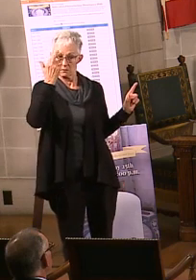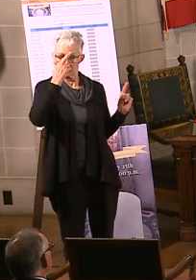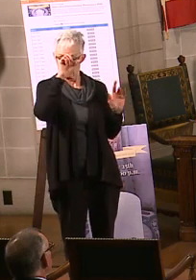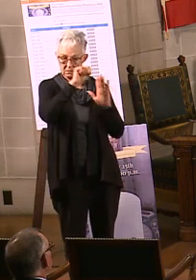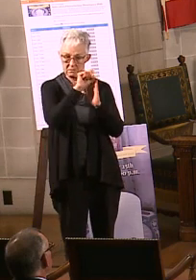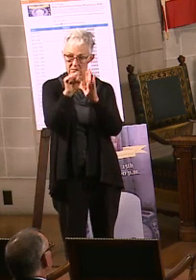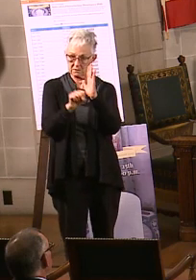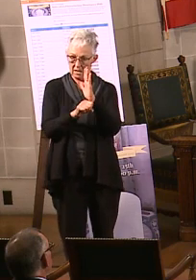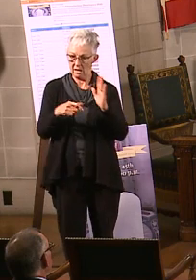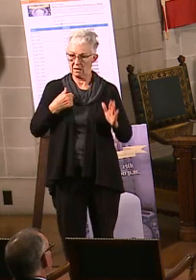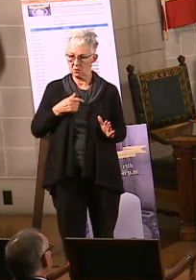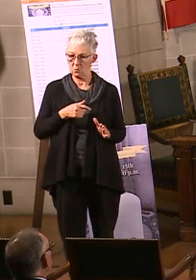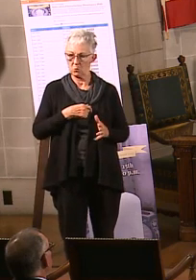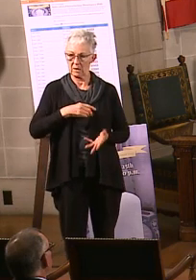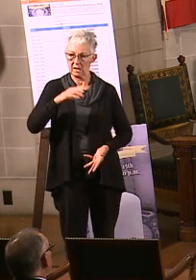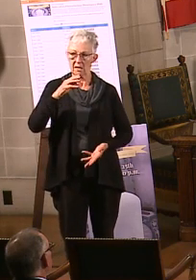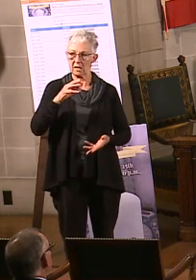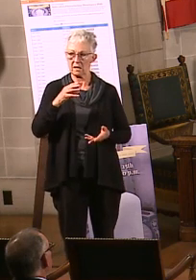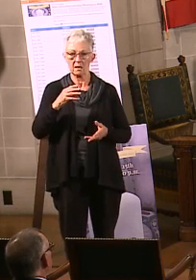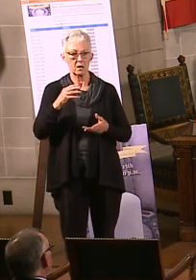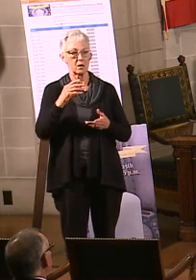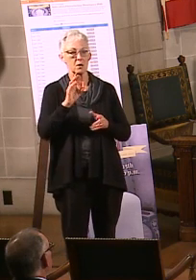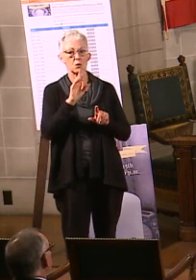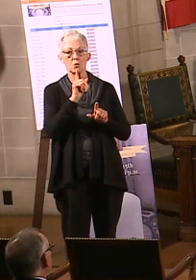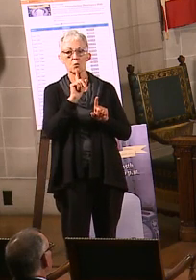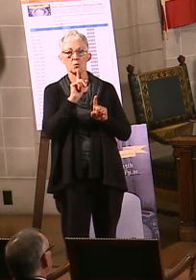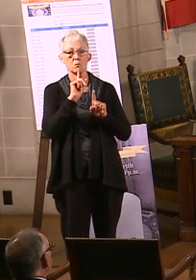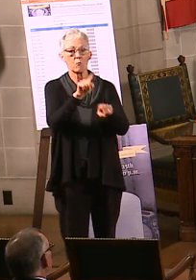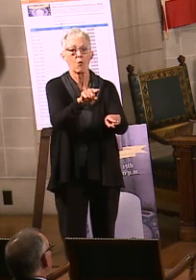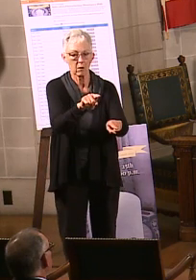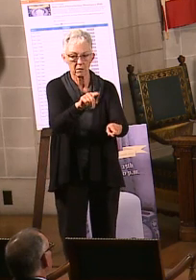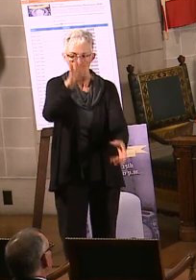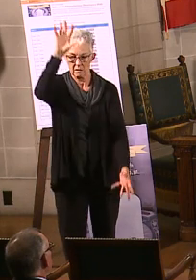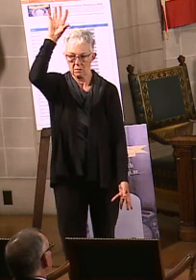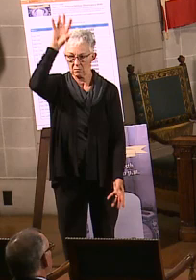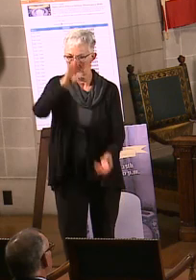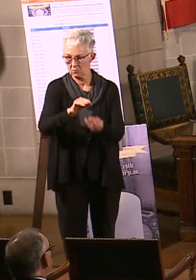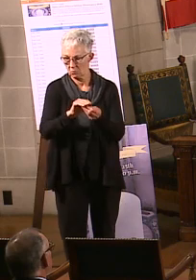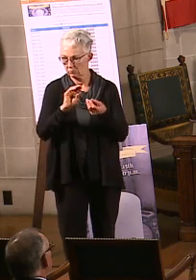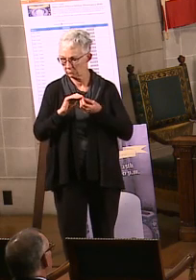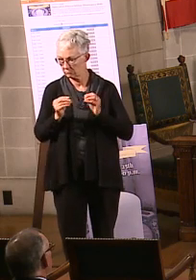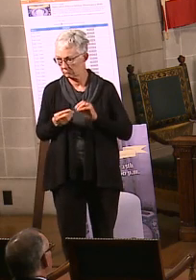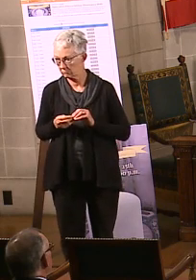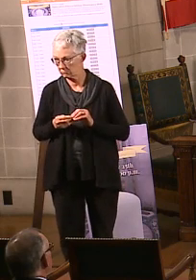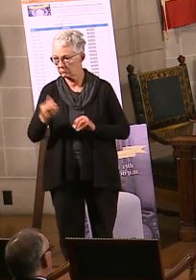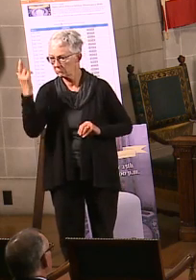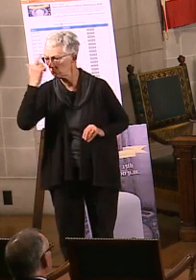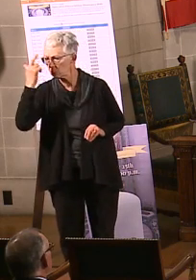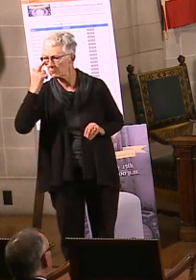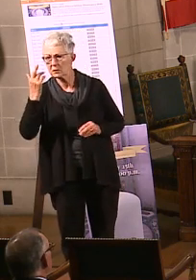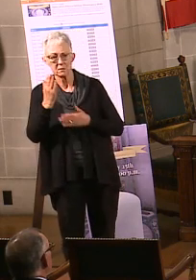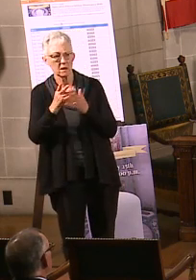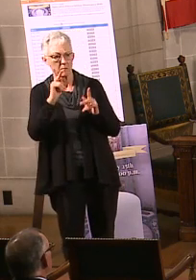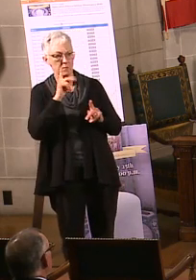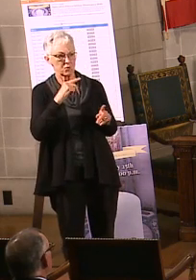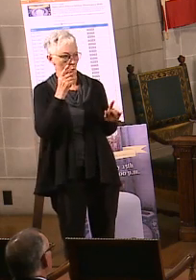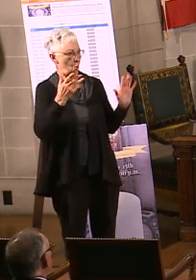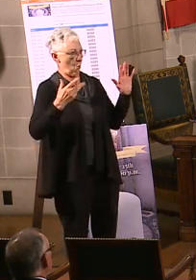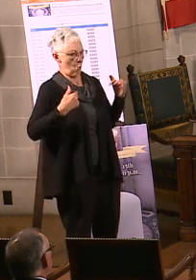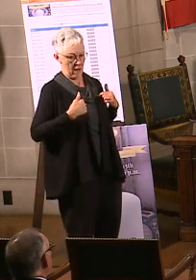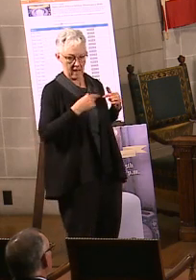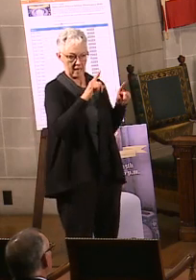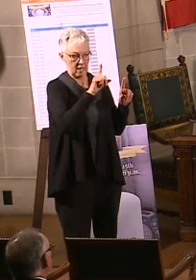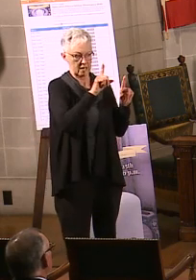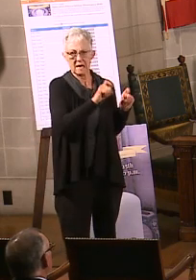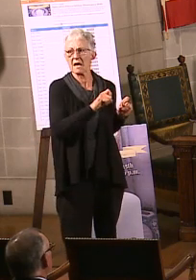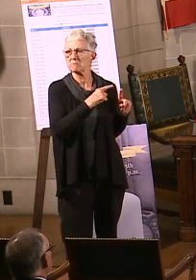and not for individual facilities, because guess what? Sometimes people don't tell the truth. We've had a number of cases where somebody said, I tested positive and I work for this company,